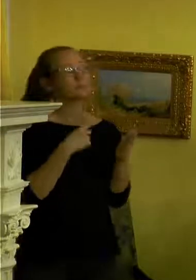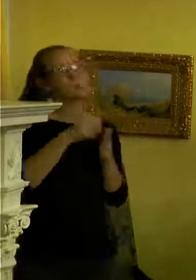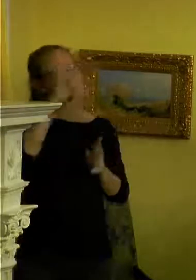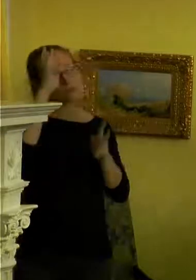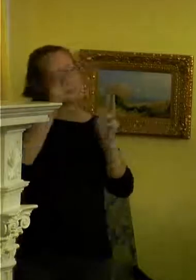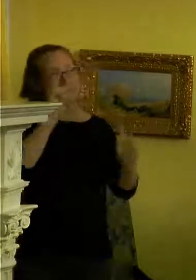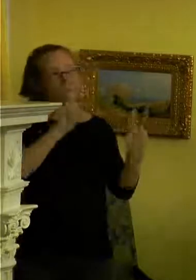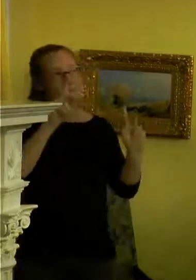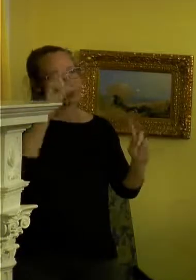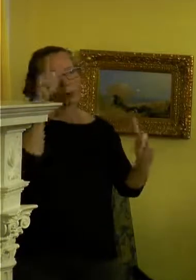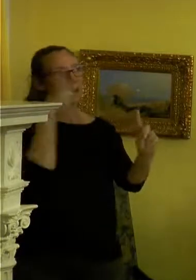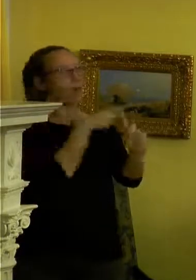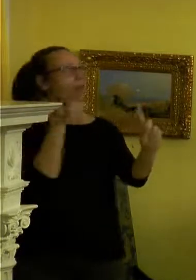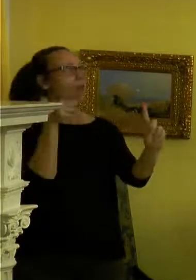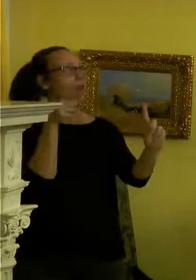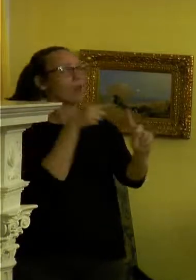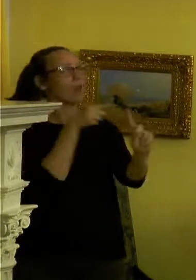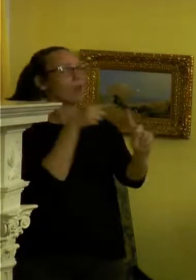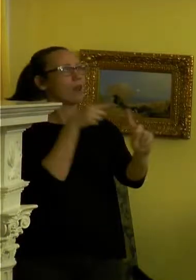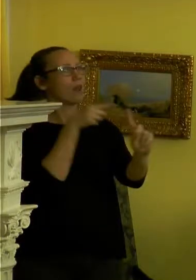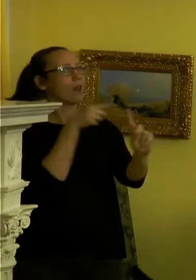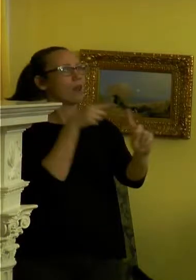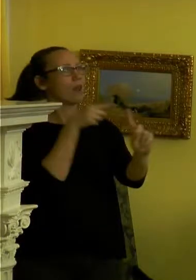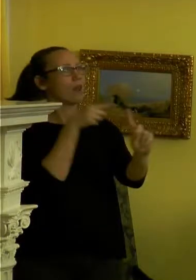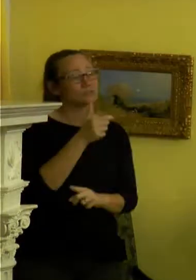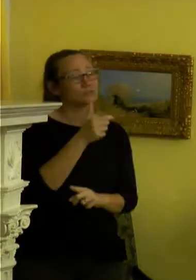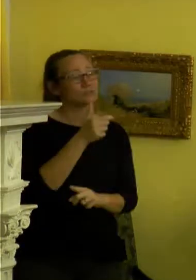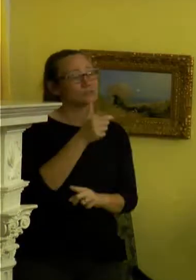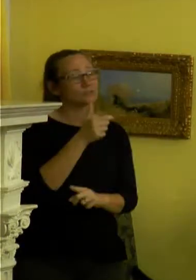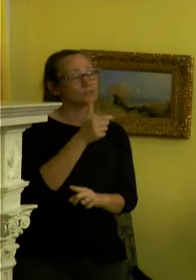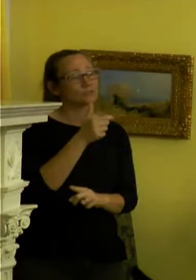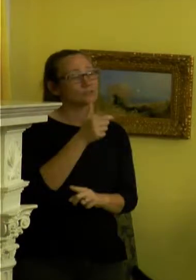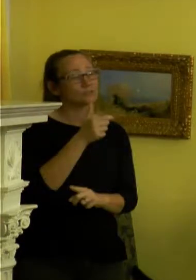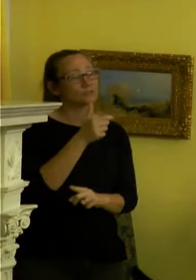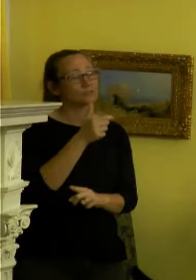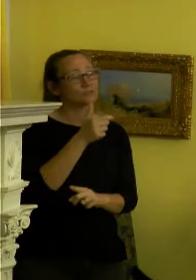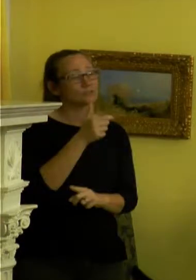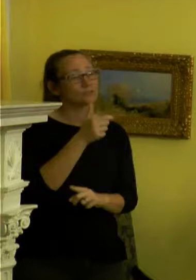over the place anyway, so we kind of have to serve. I'm Gemini. You know, we have to serve all those people.